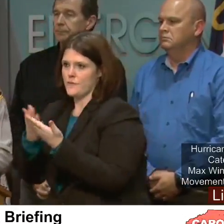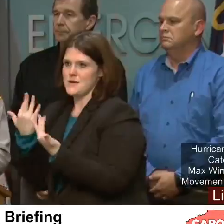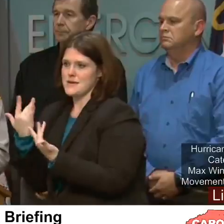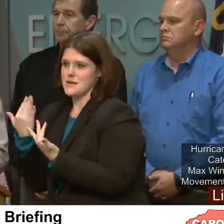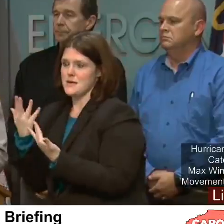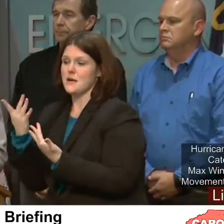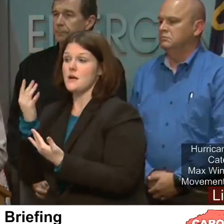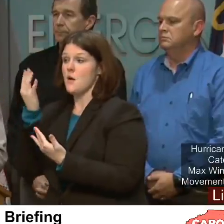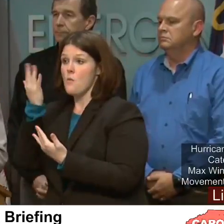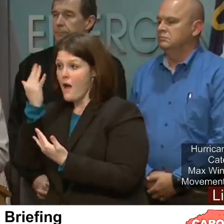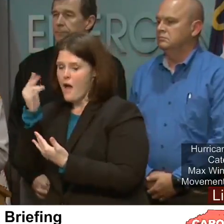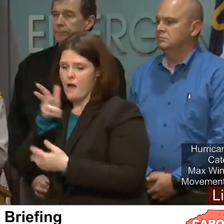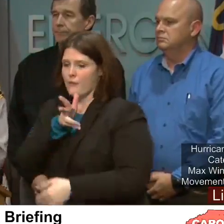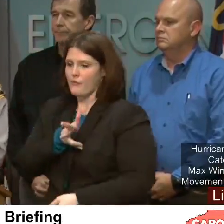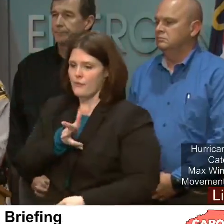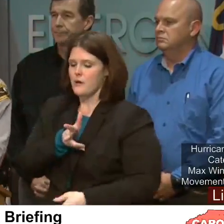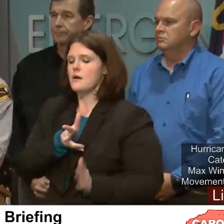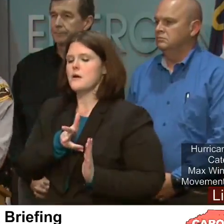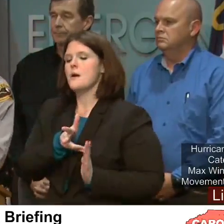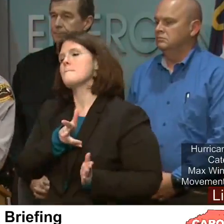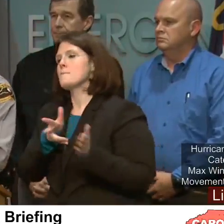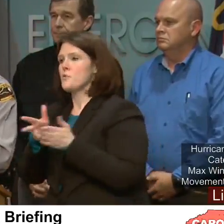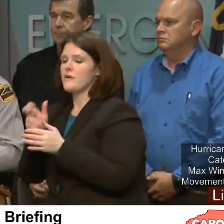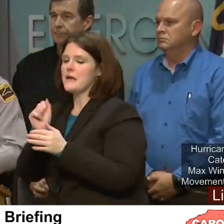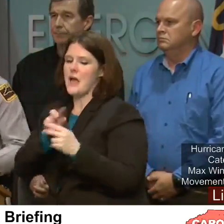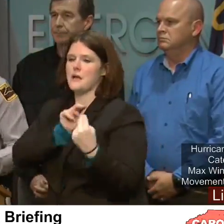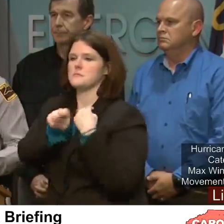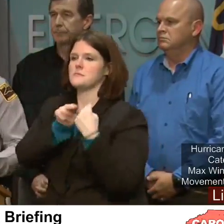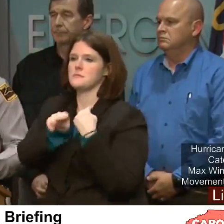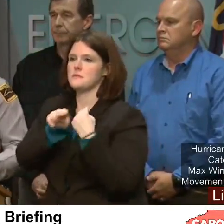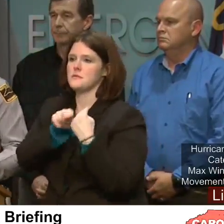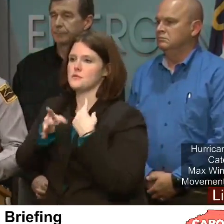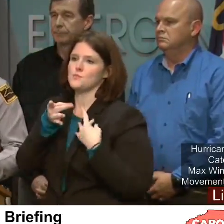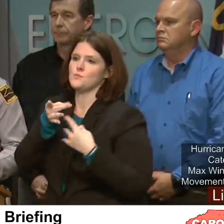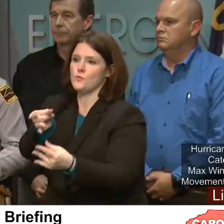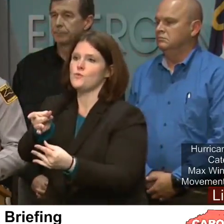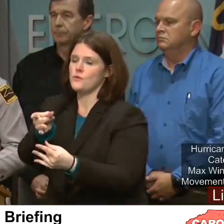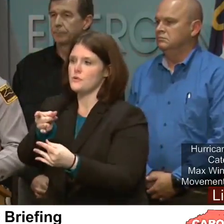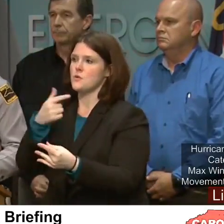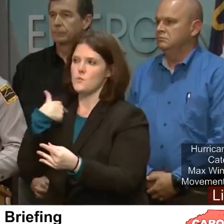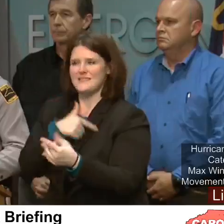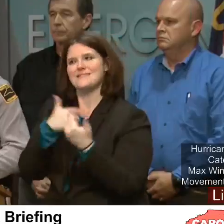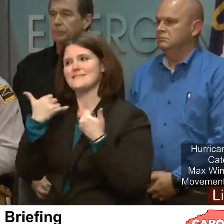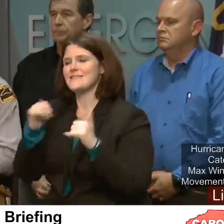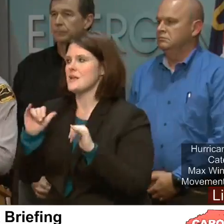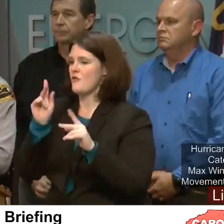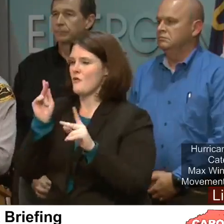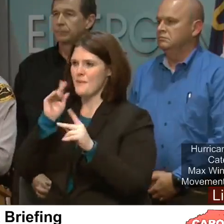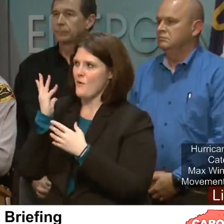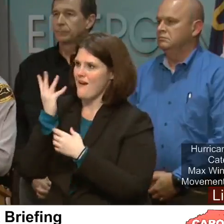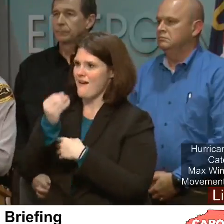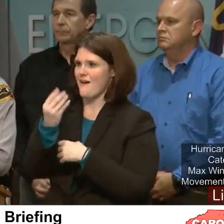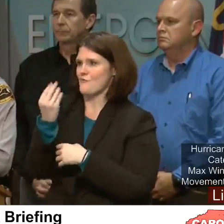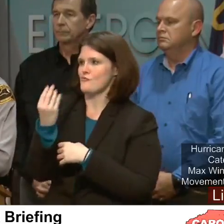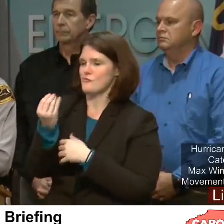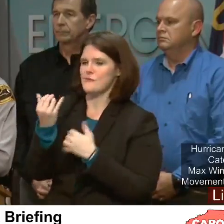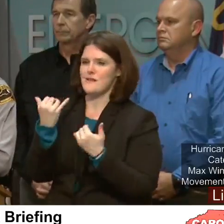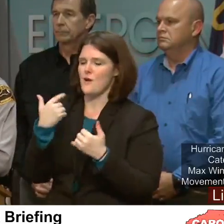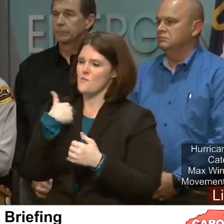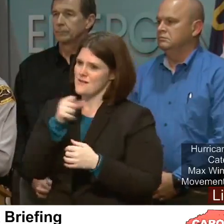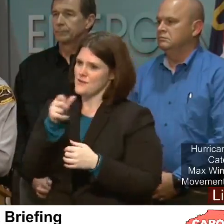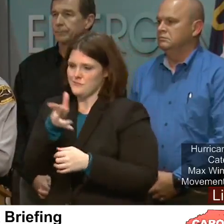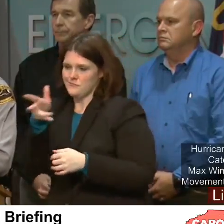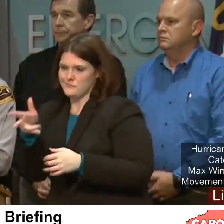Doing so will allow for a continuous flow as we are still in the evacuation process. Motorists